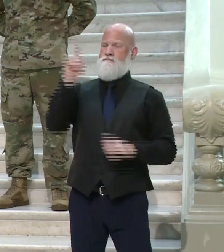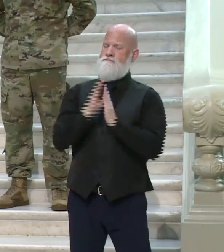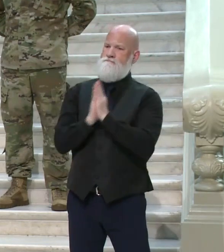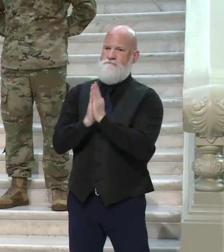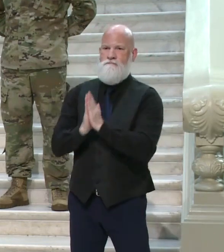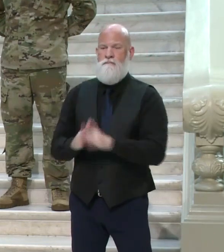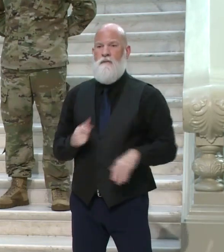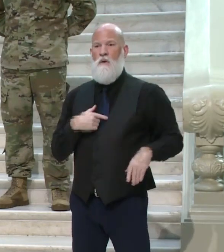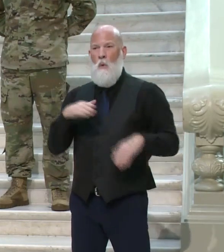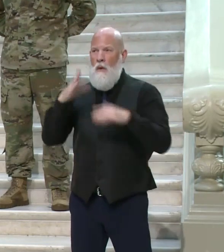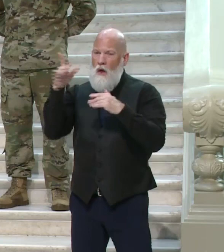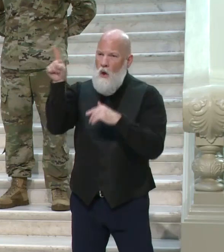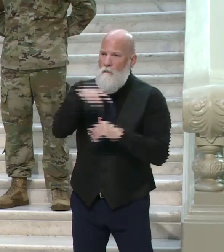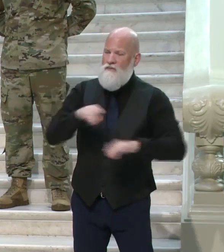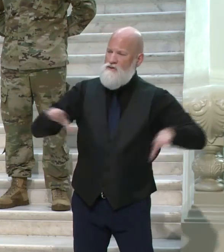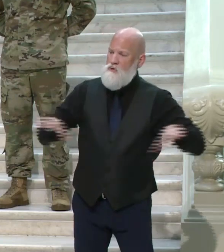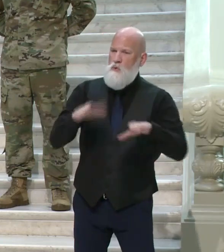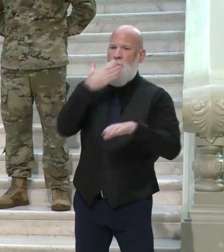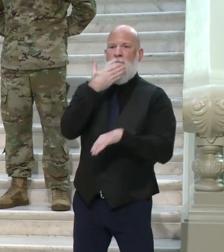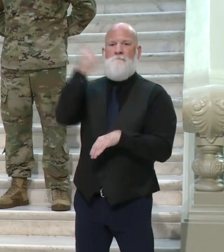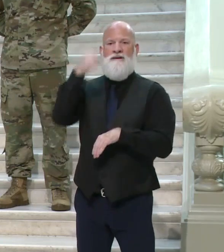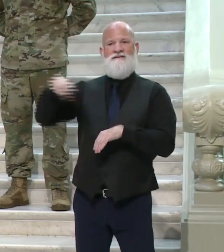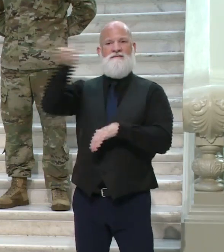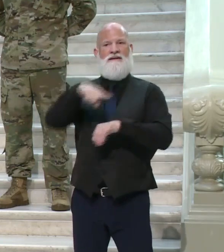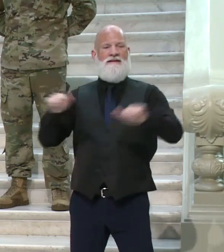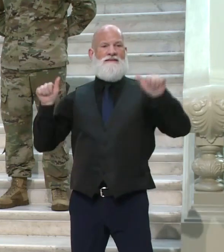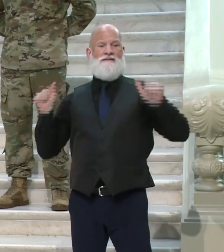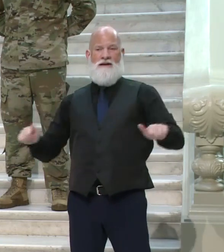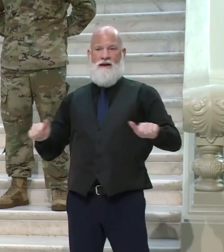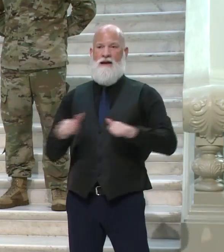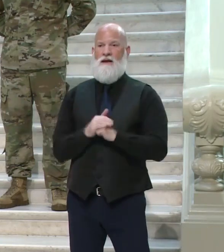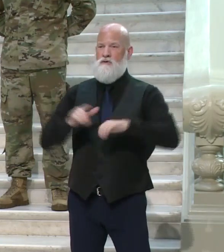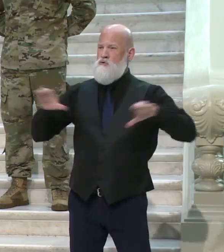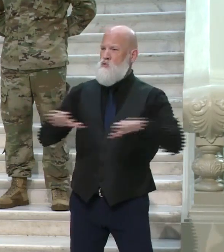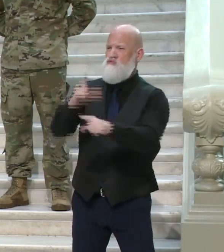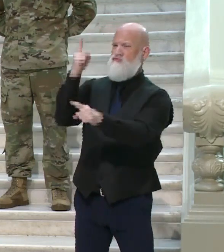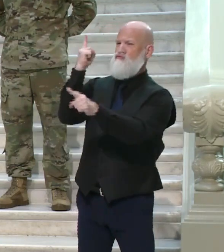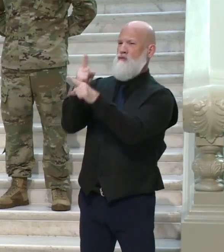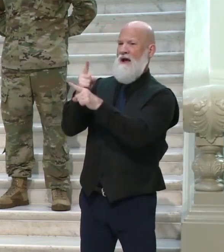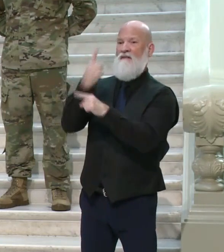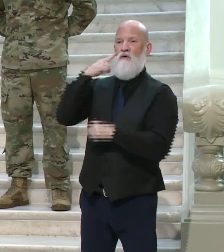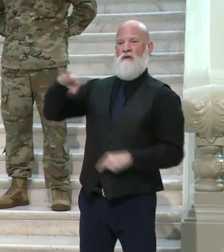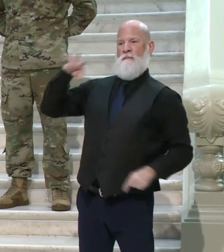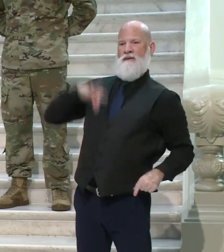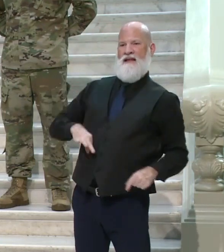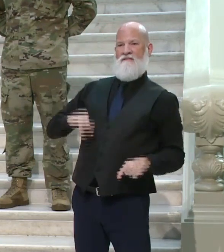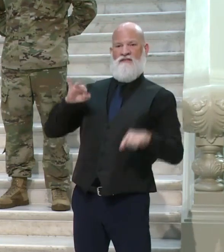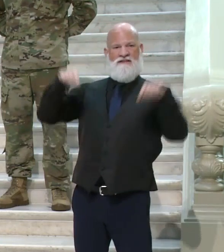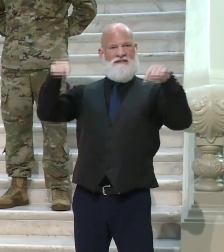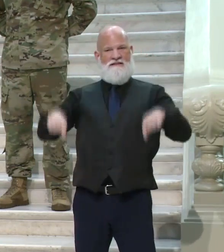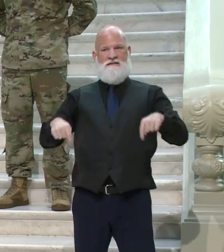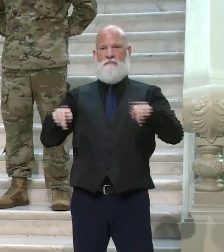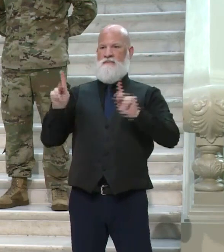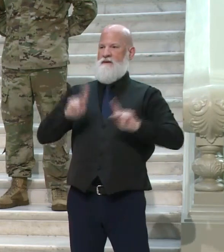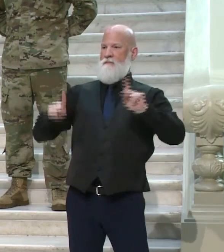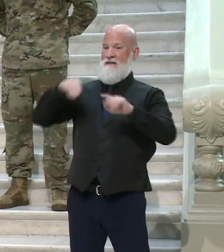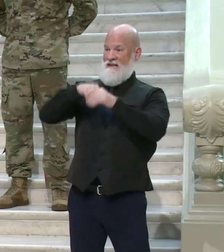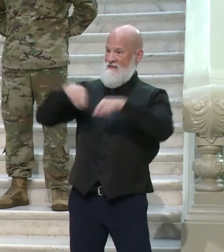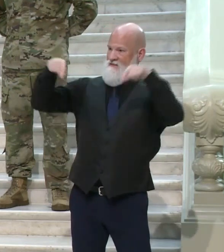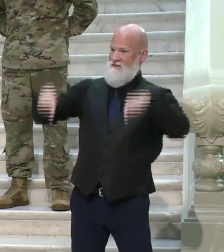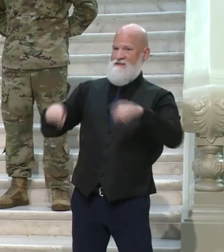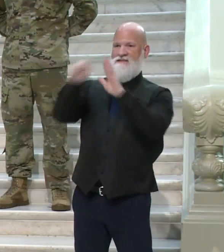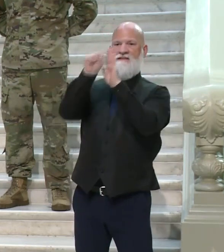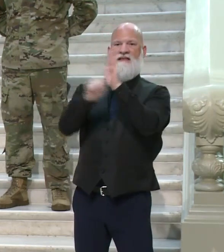right to help the people of this country and this state. I urge you to continue to follow